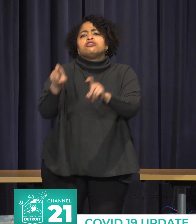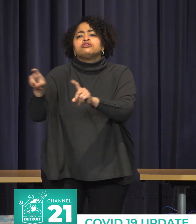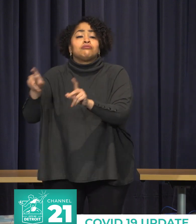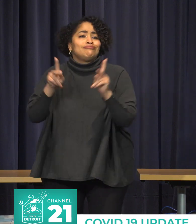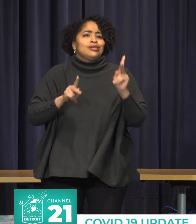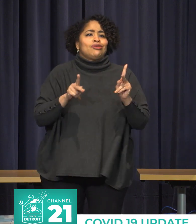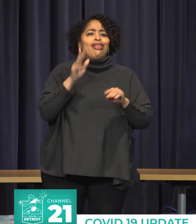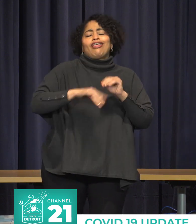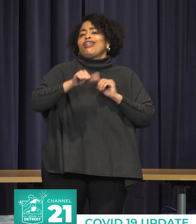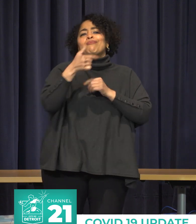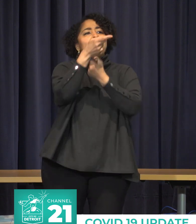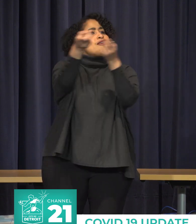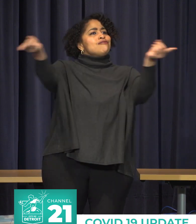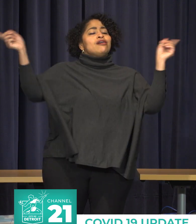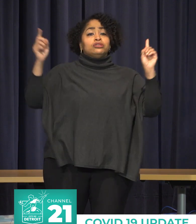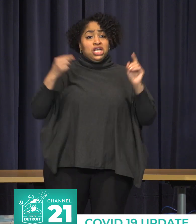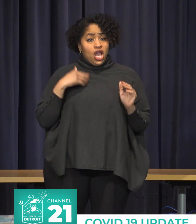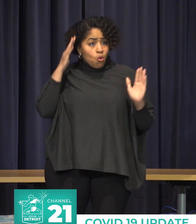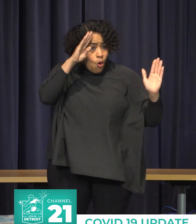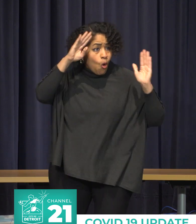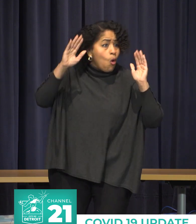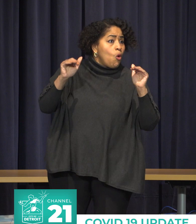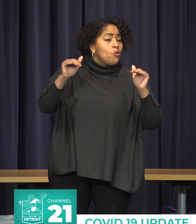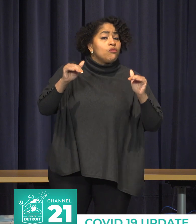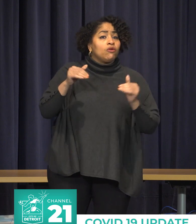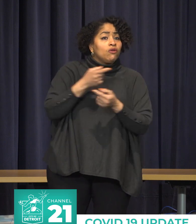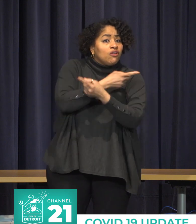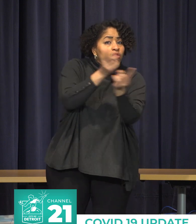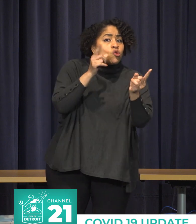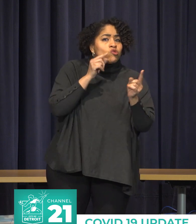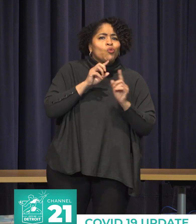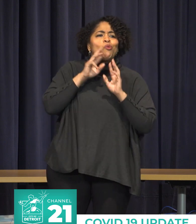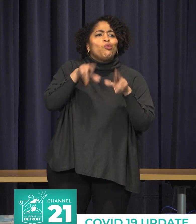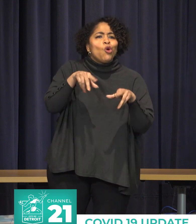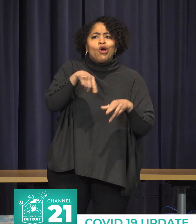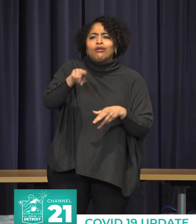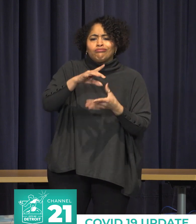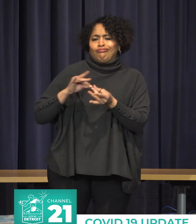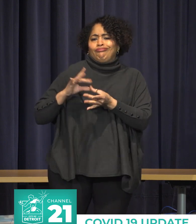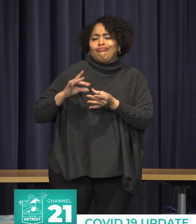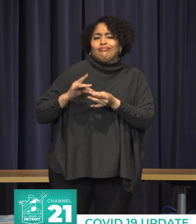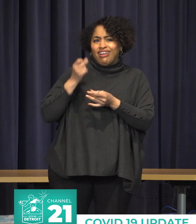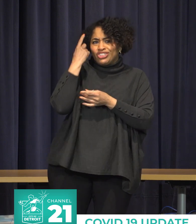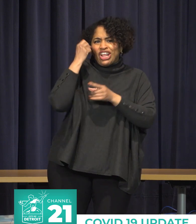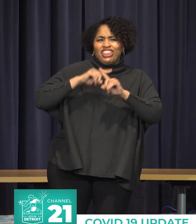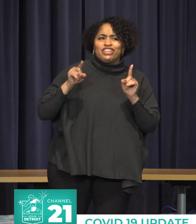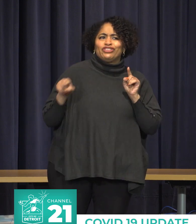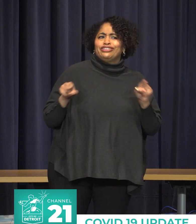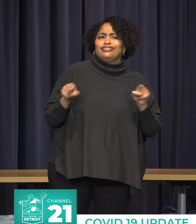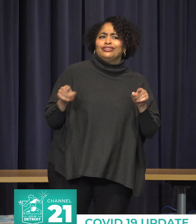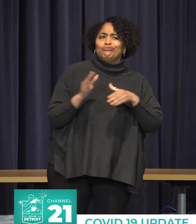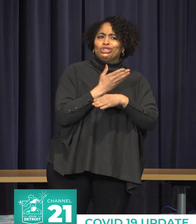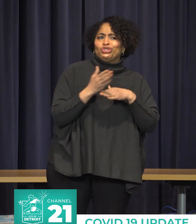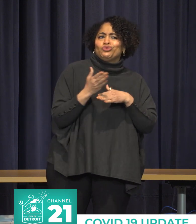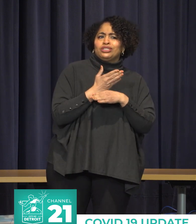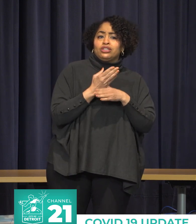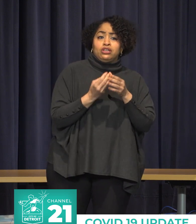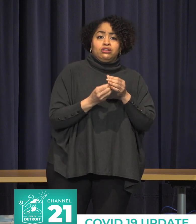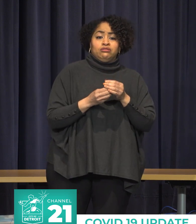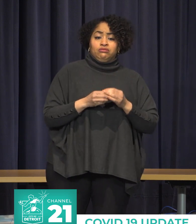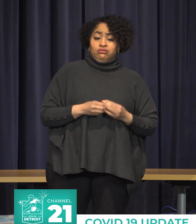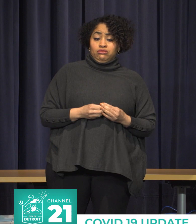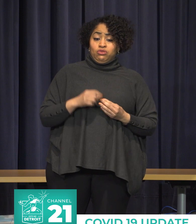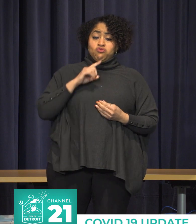than anybody else. And I would hope that those who are reporting on this can understand the distinction between